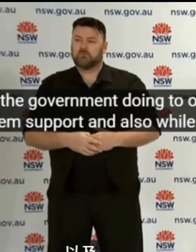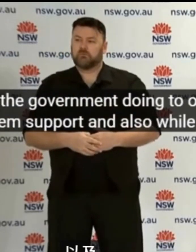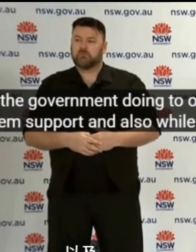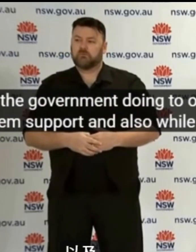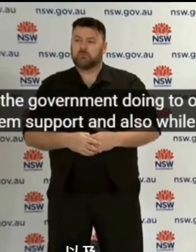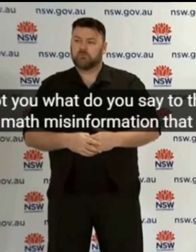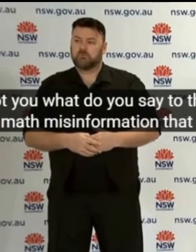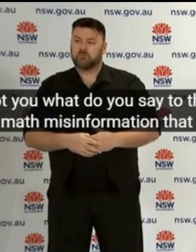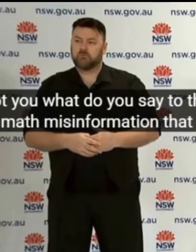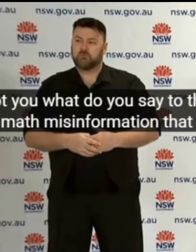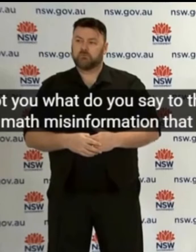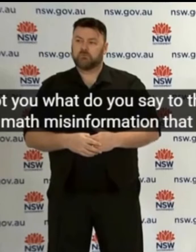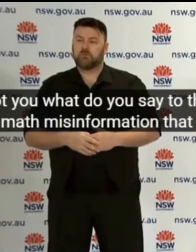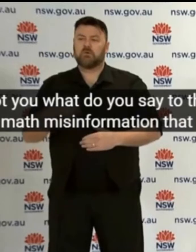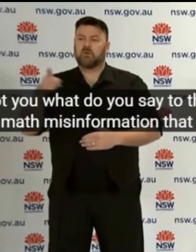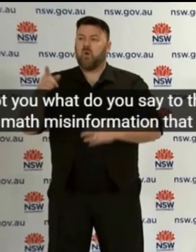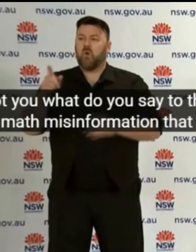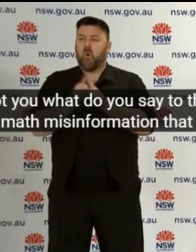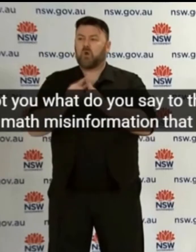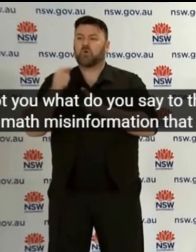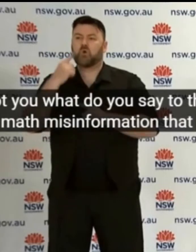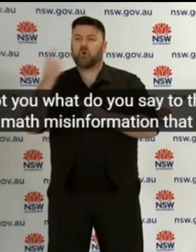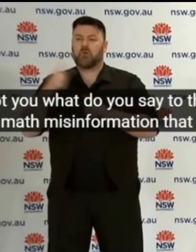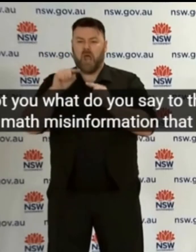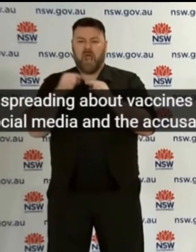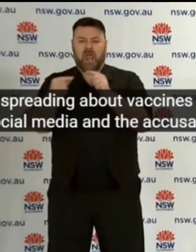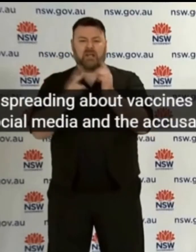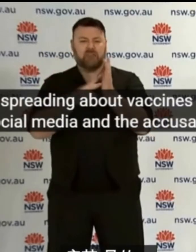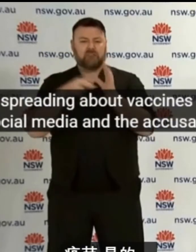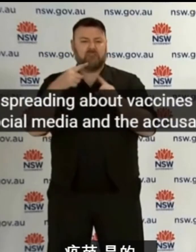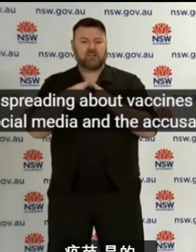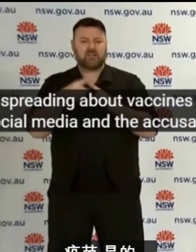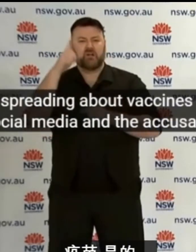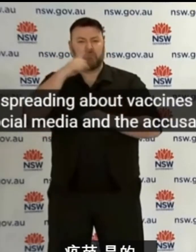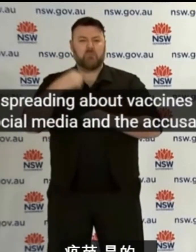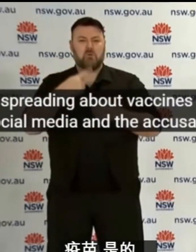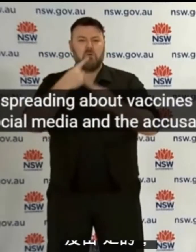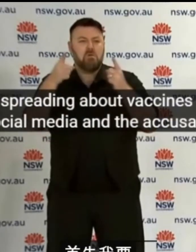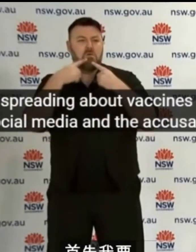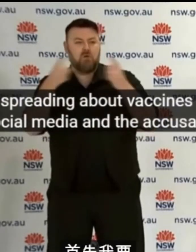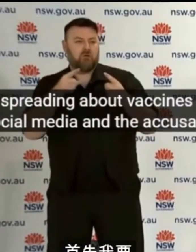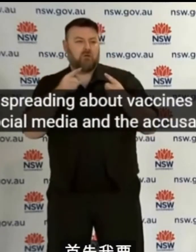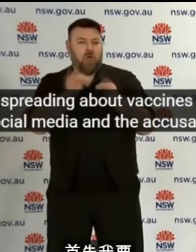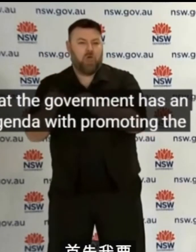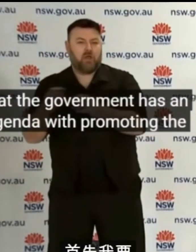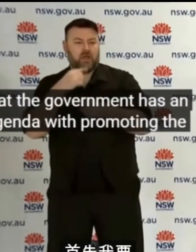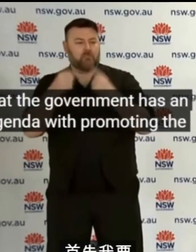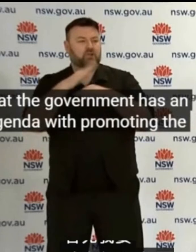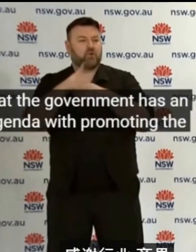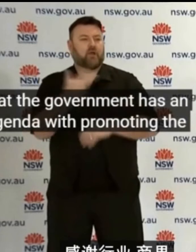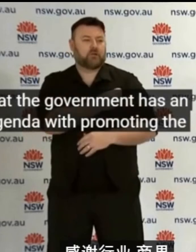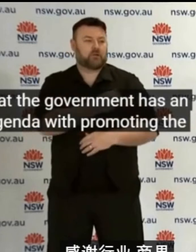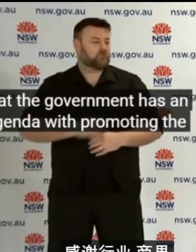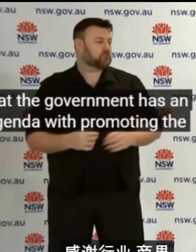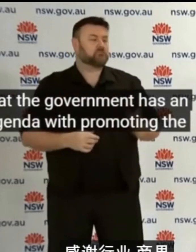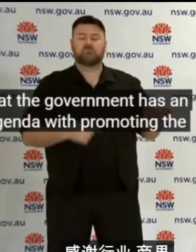accusations that the government has an agenda with promoting the vaccines? Yeah, firstly, can I thank the industry, the business community for